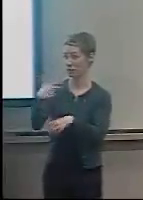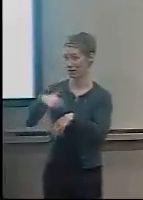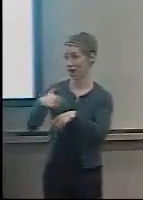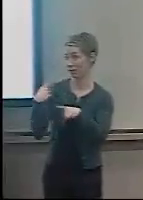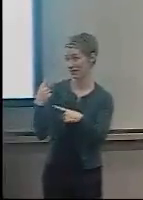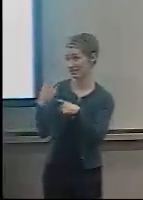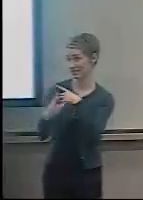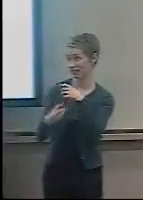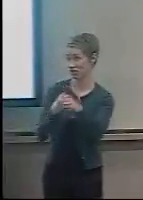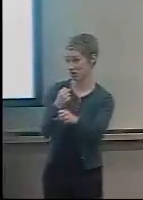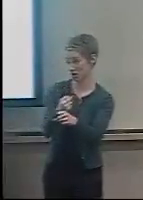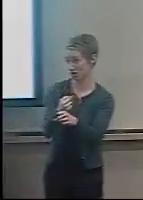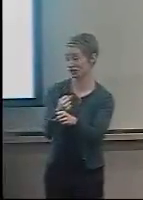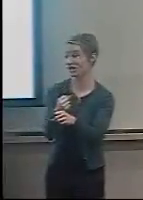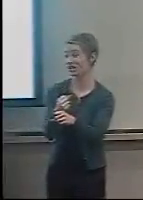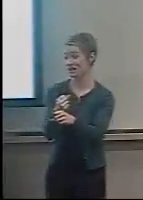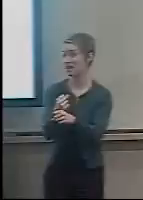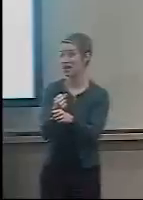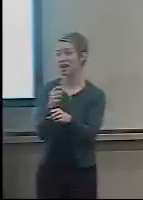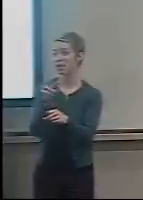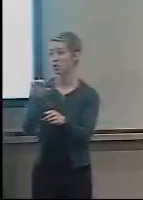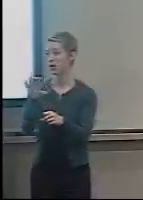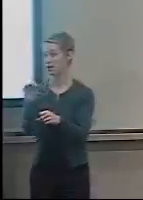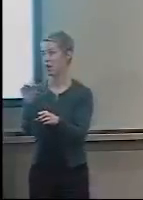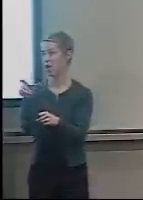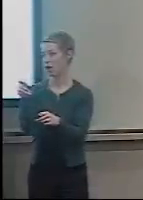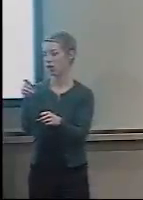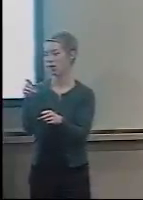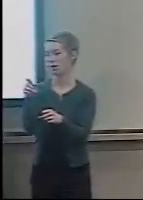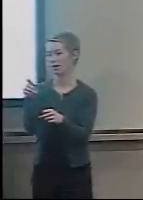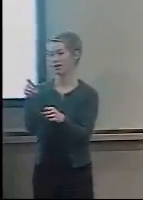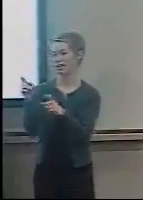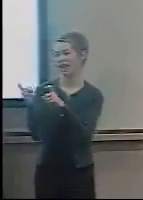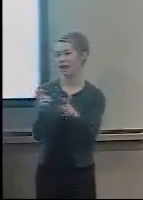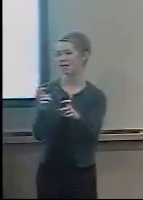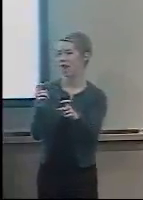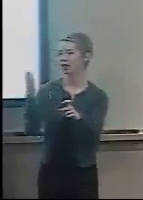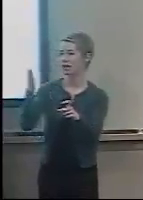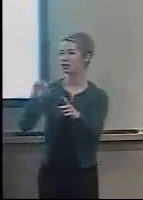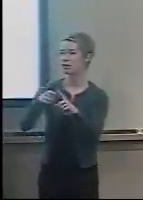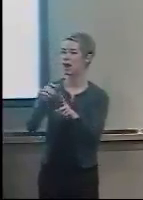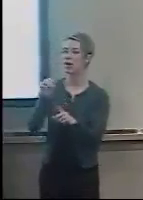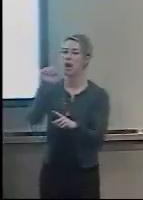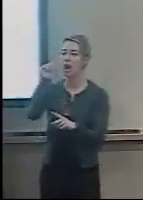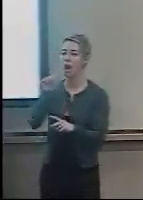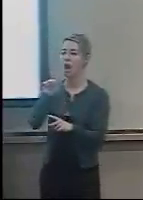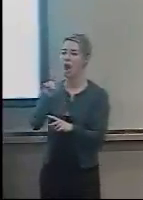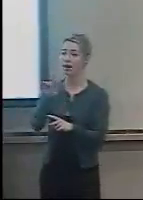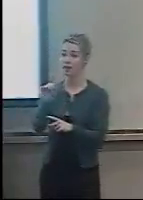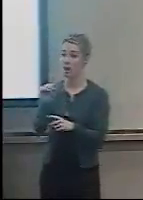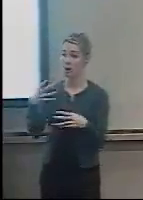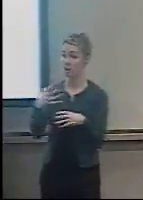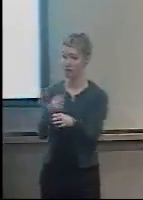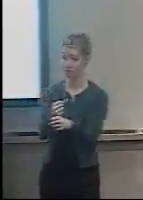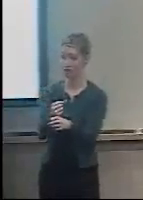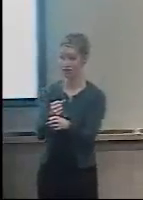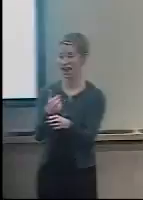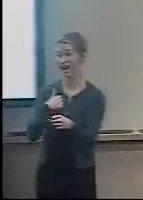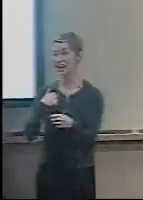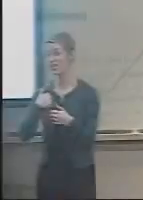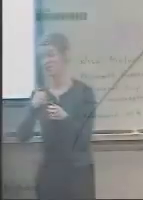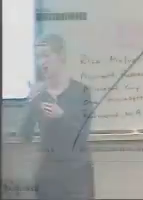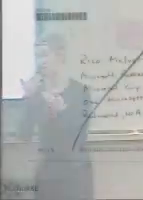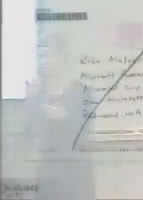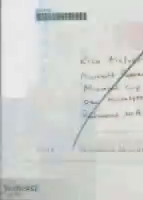in the last 6 years, and Rico was very kind to give a lecture on audio compression. And I tried to thank